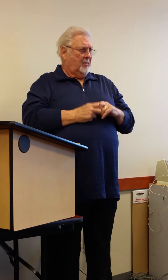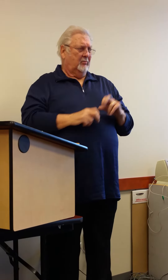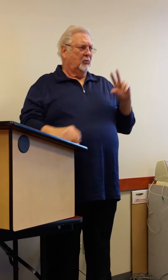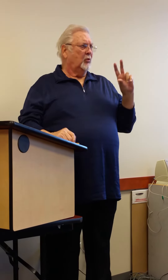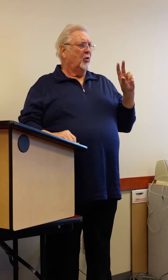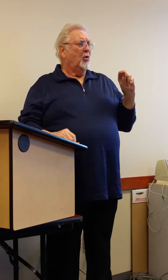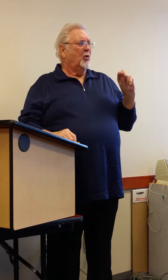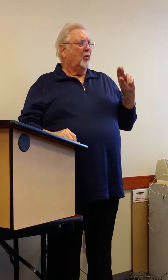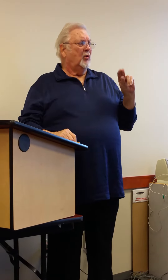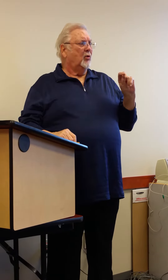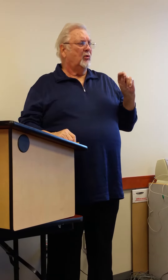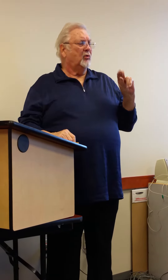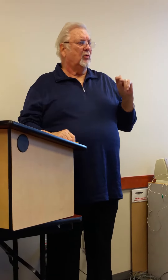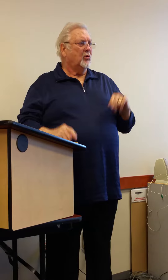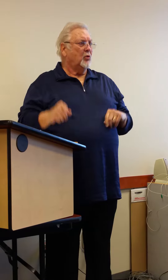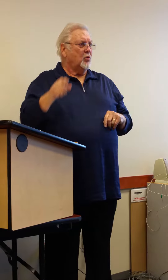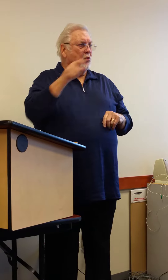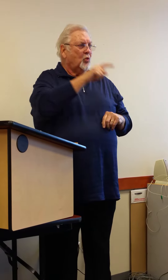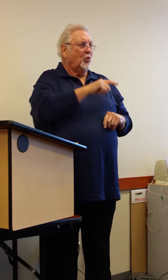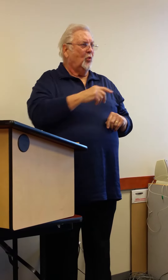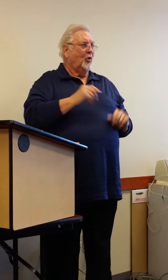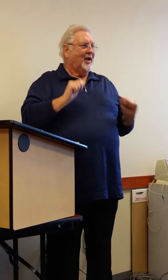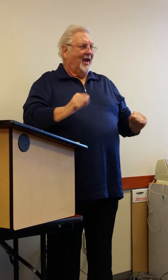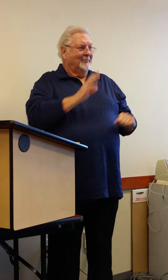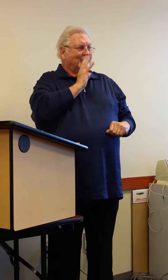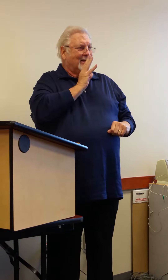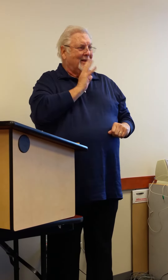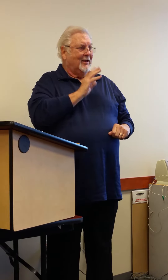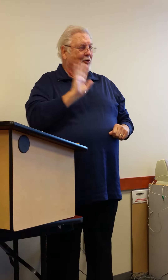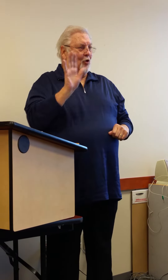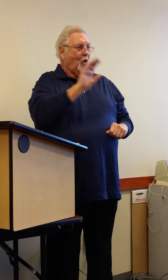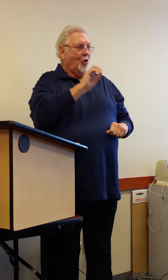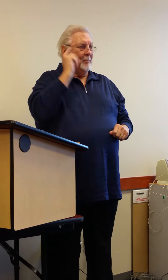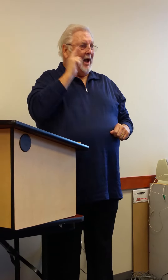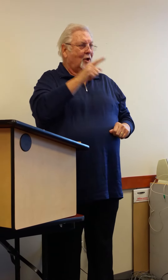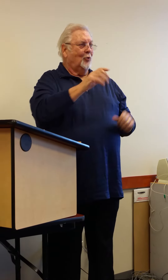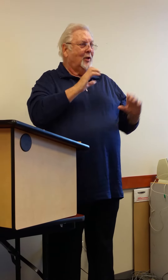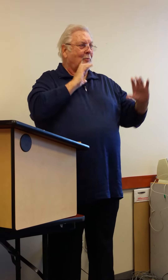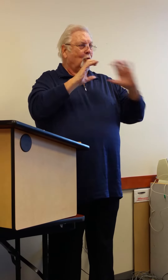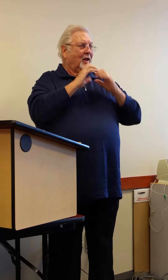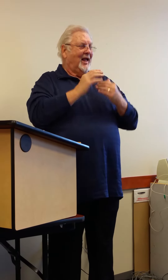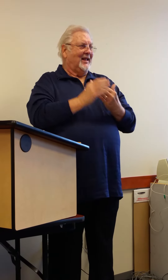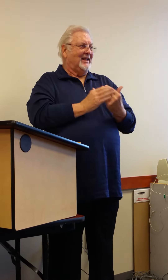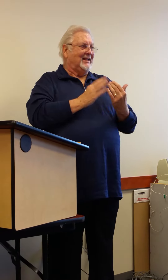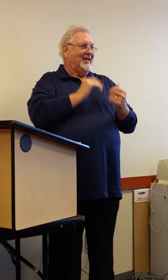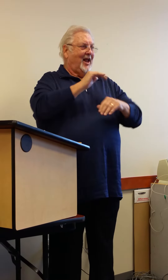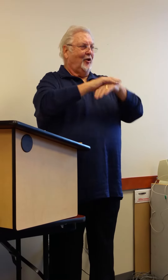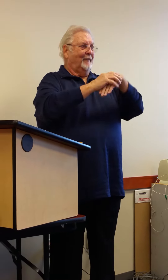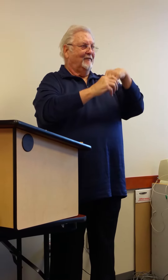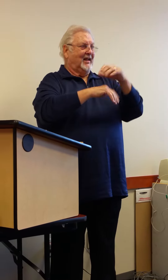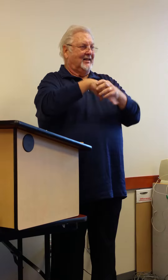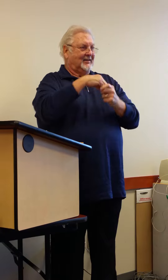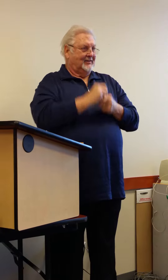Do you have communication problems? No, you don't. You can speak. You can speak your mind and communicate easily